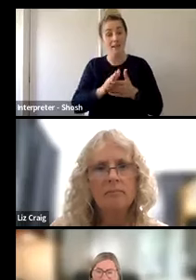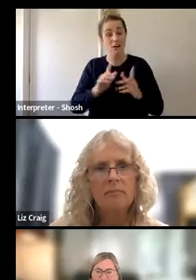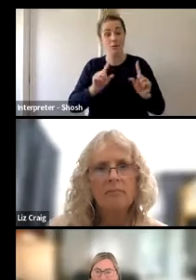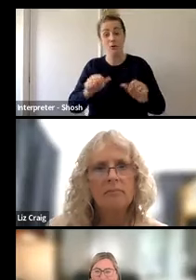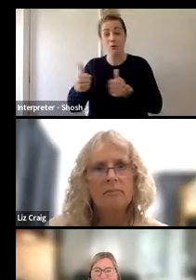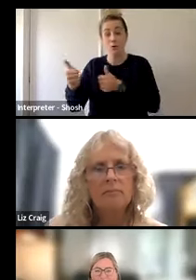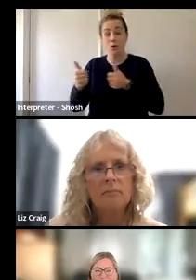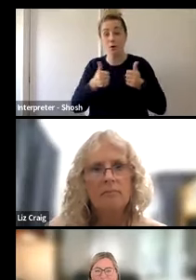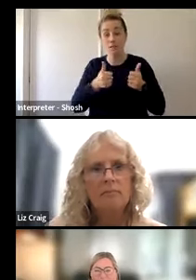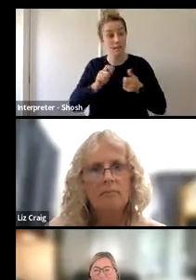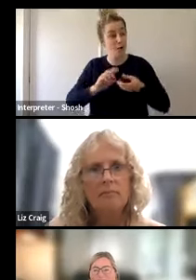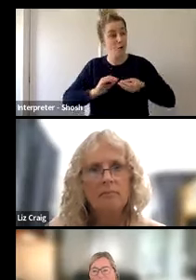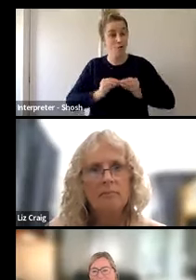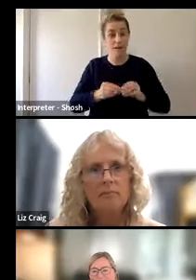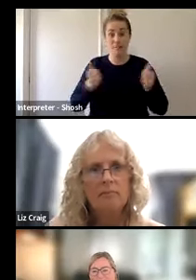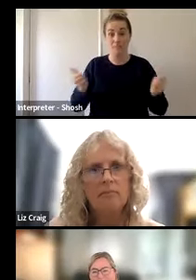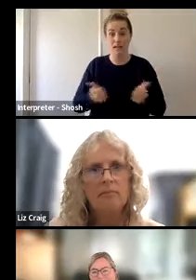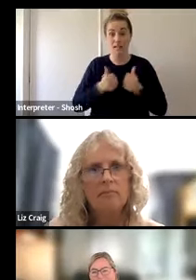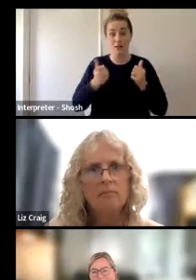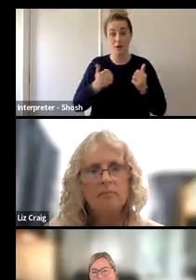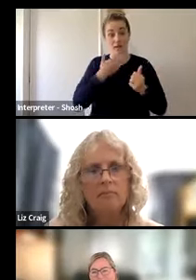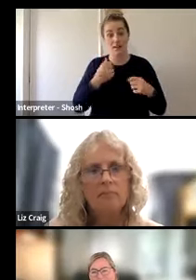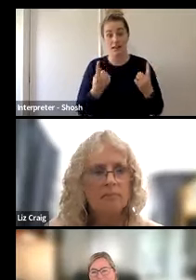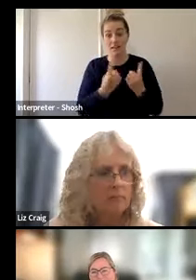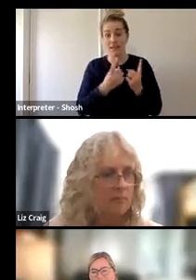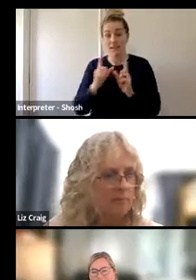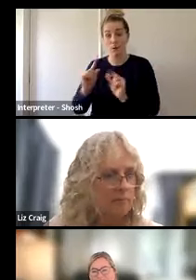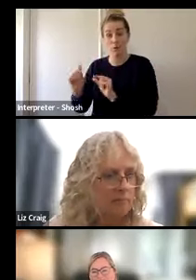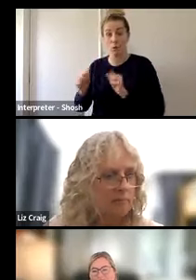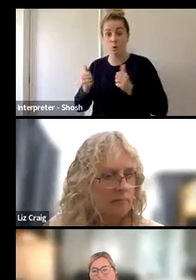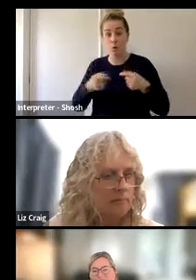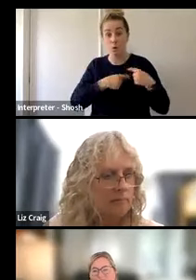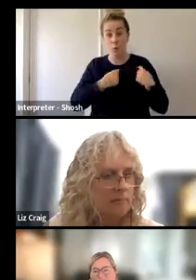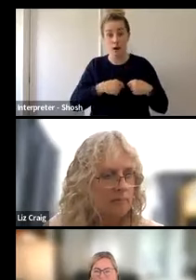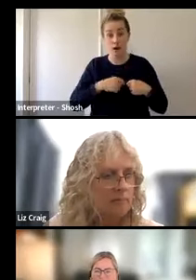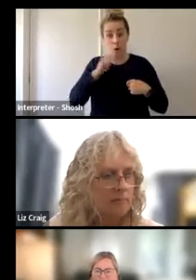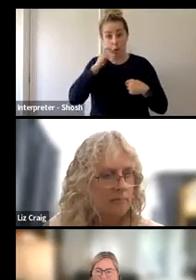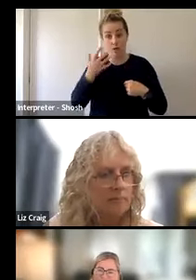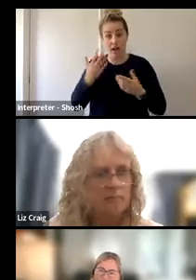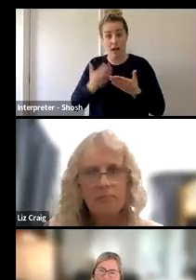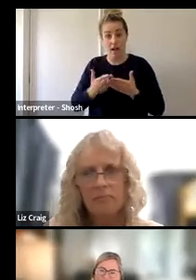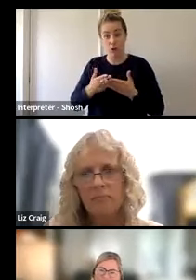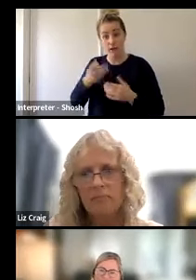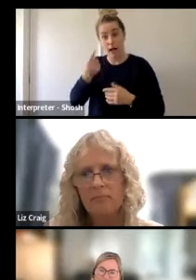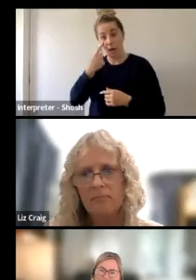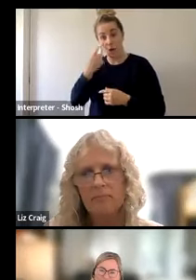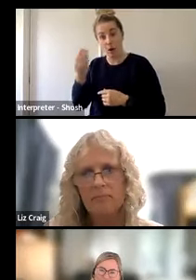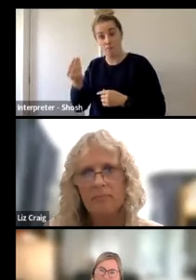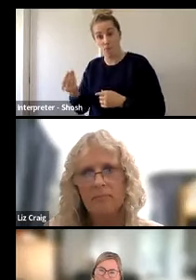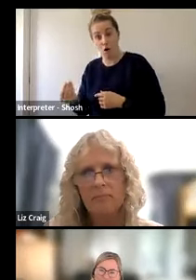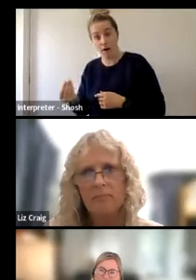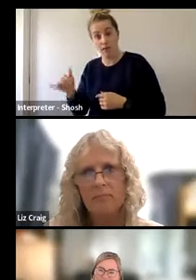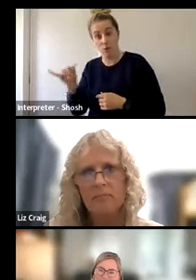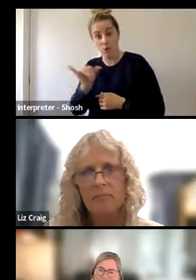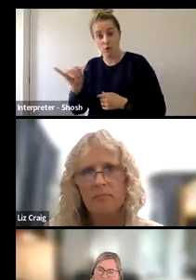they're creating a bunch of houses, are they going to do the goodwill, or are they going to look at the bottom line and what it costs? So I